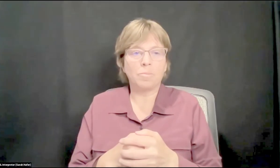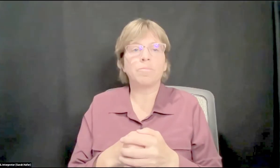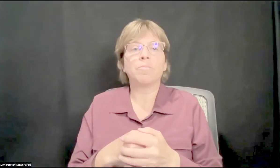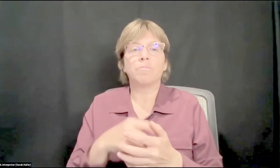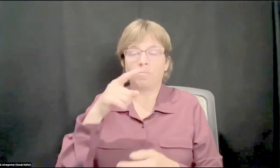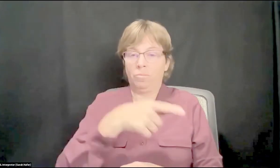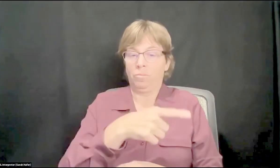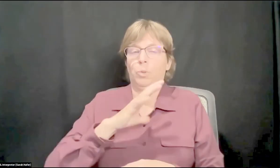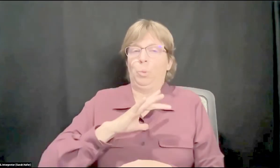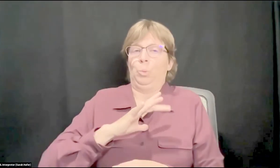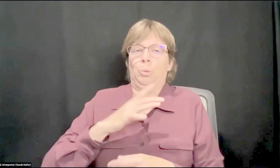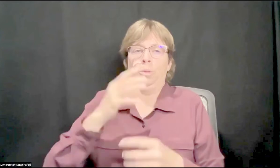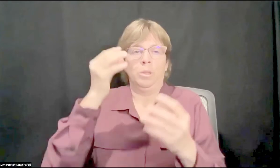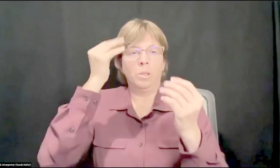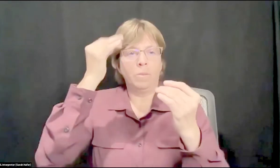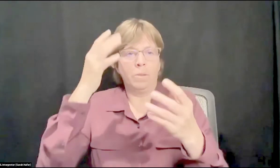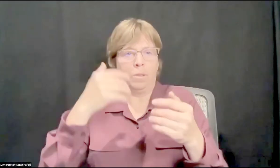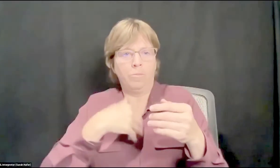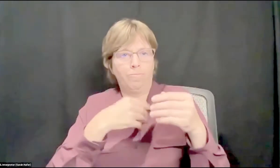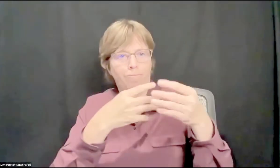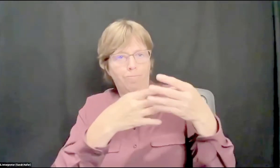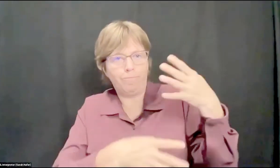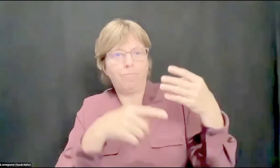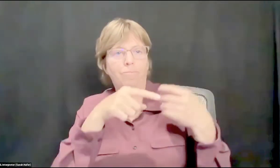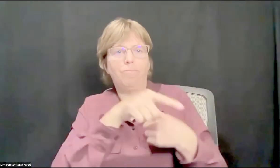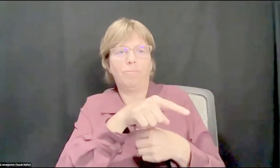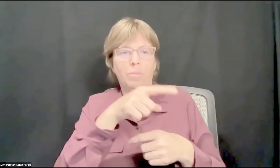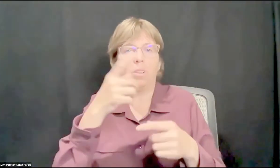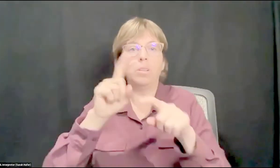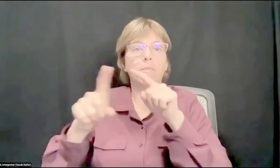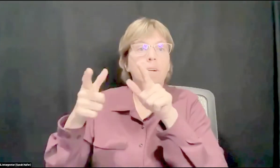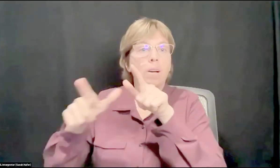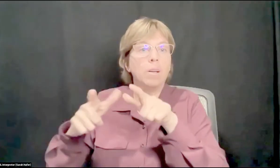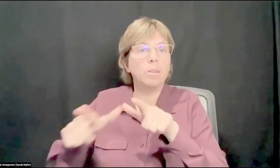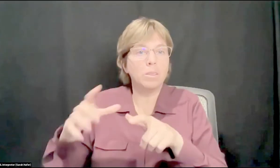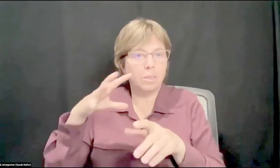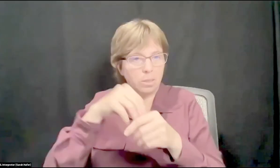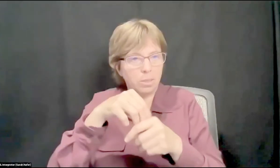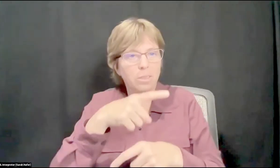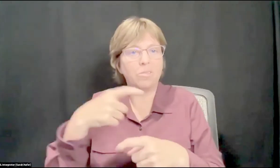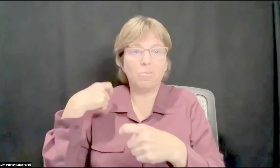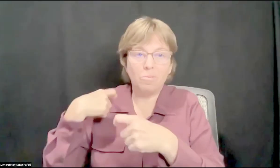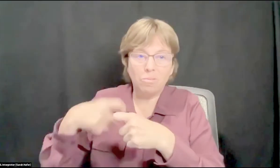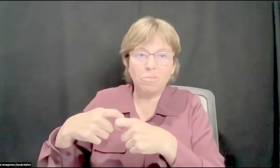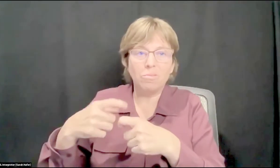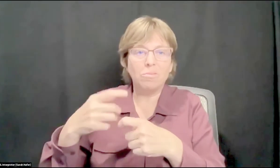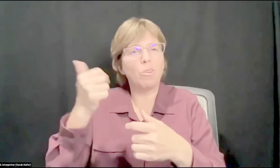multiple languages. So those would be my go-tos.